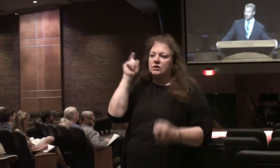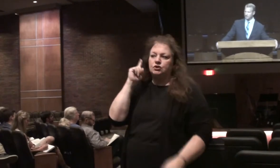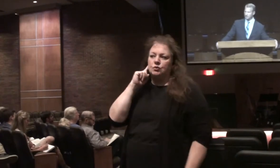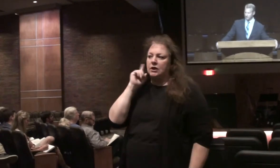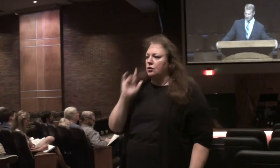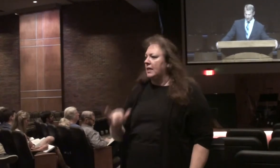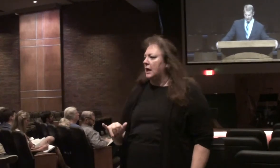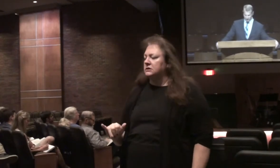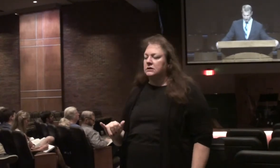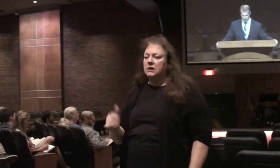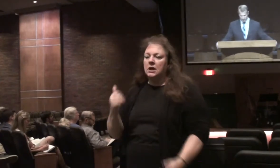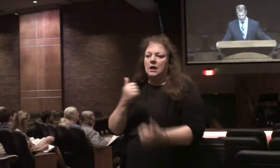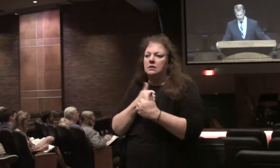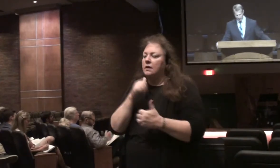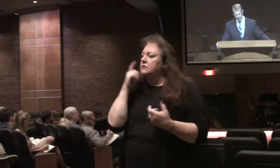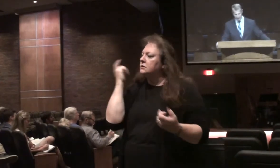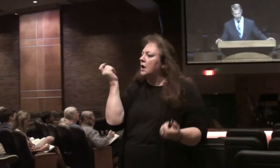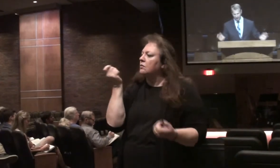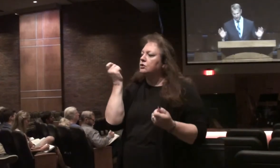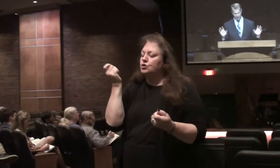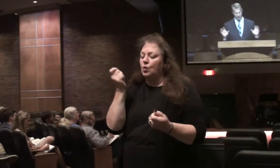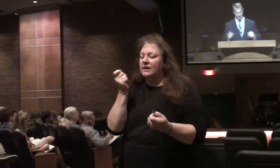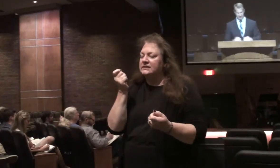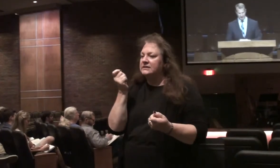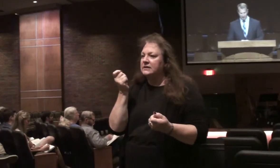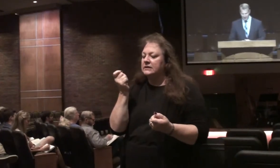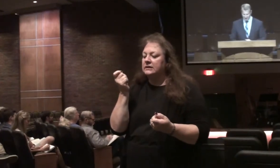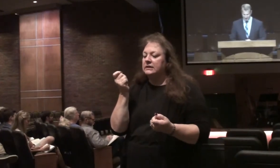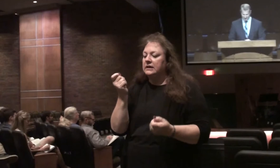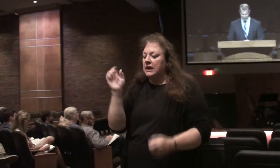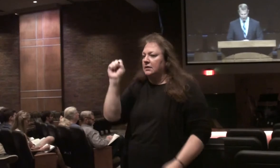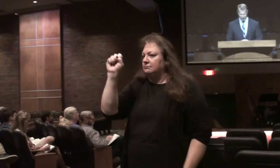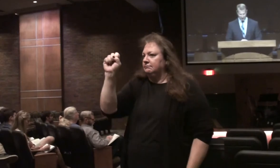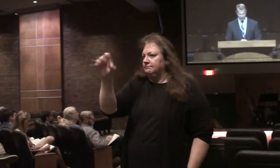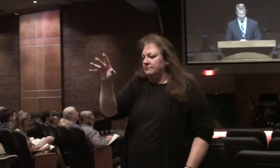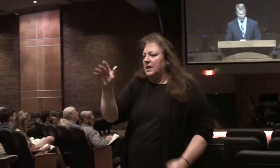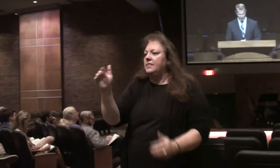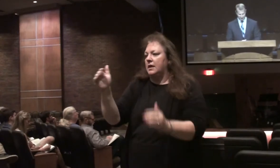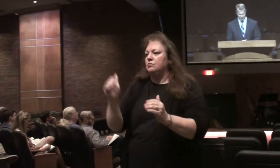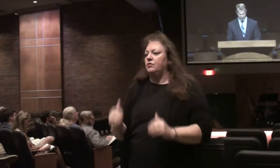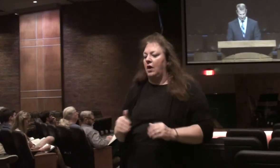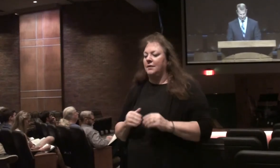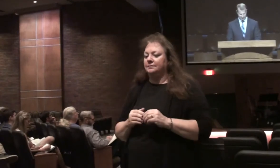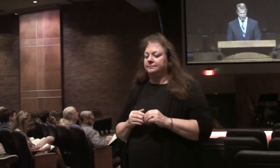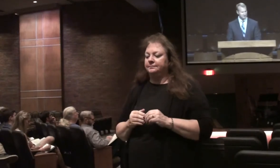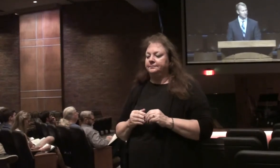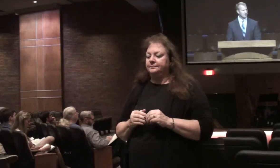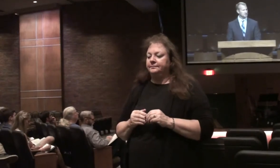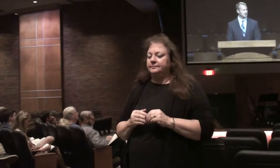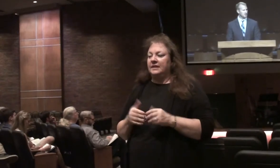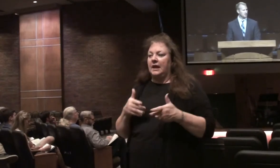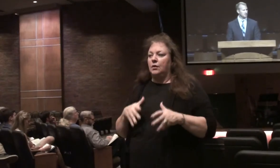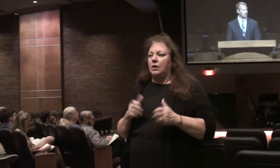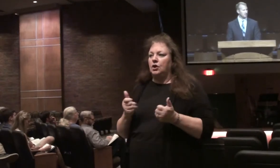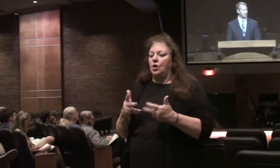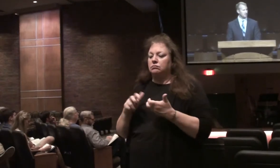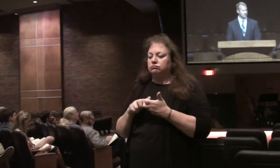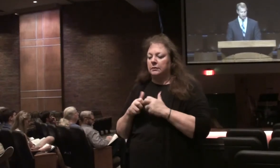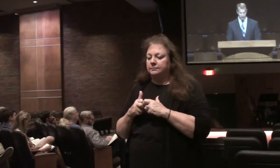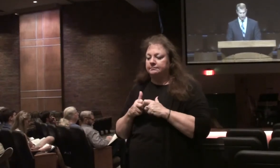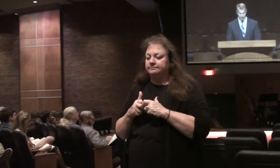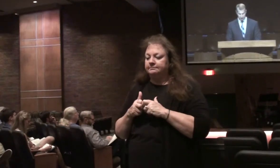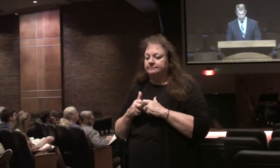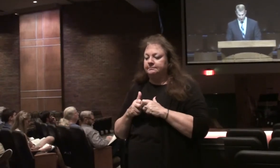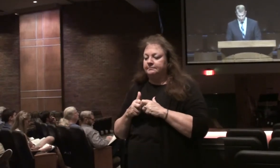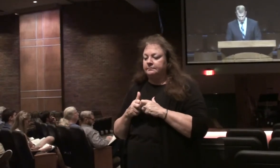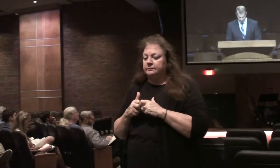that. Love does not rejoice in the gospel itself. I'm just going to mention this and move on so I don't cause too much trouble. This